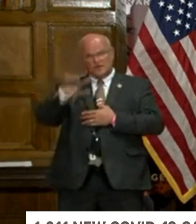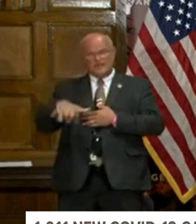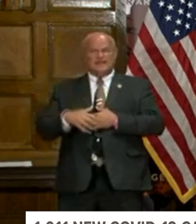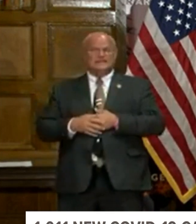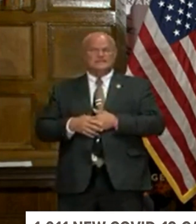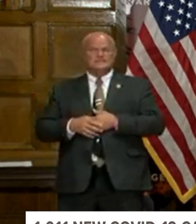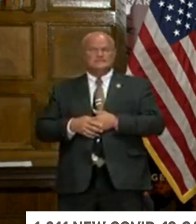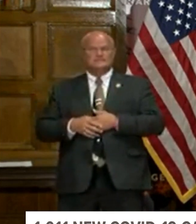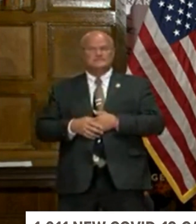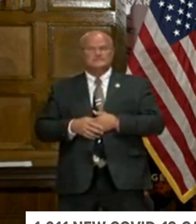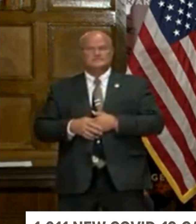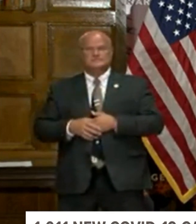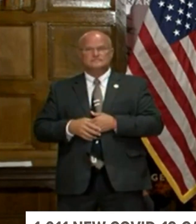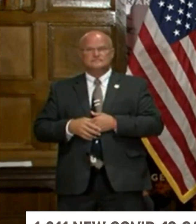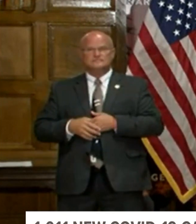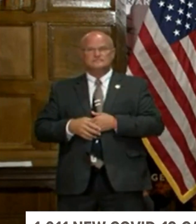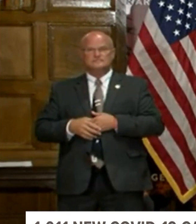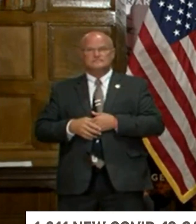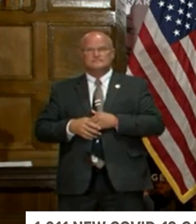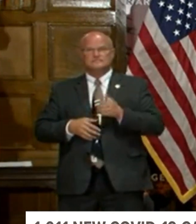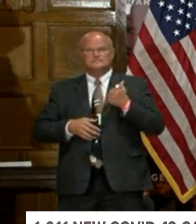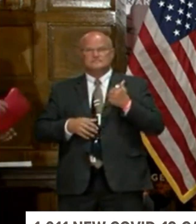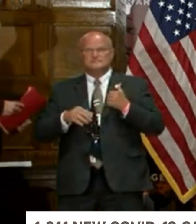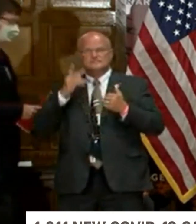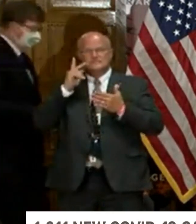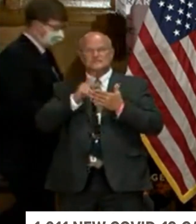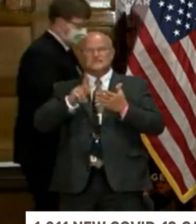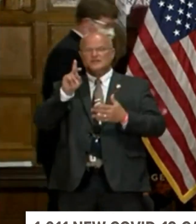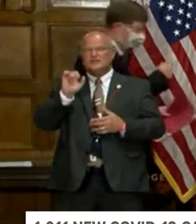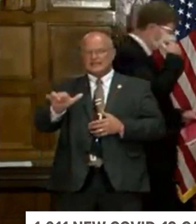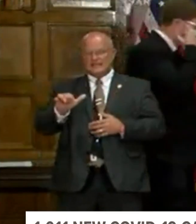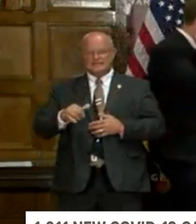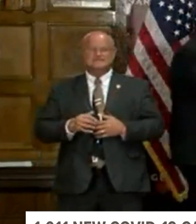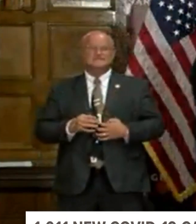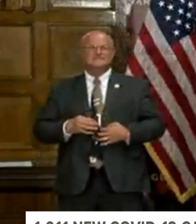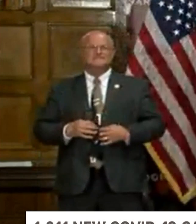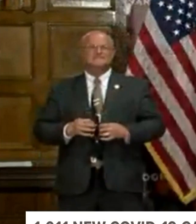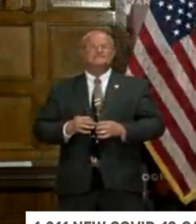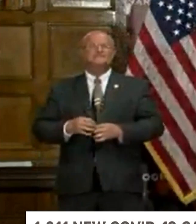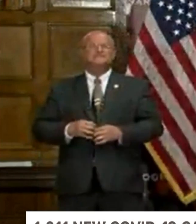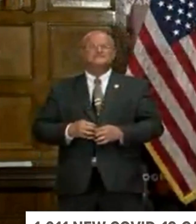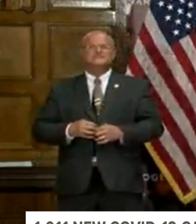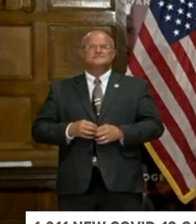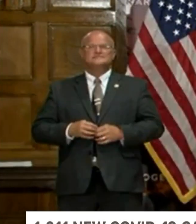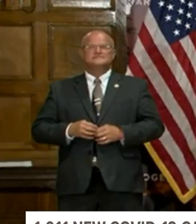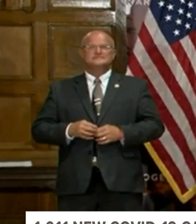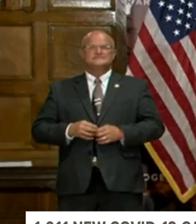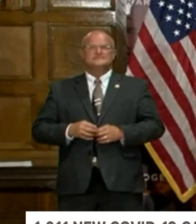for teachers? Secretary Key, I'll let you give the estimates.